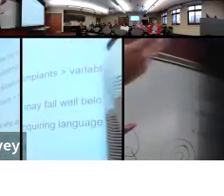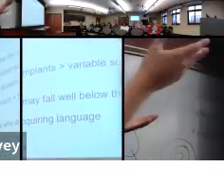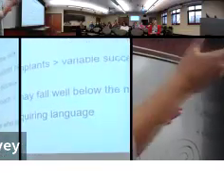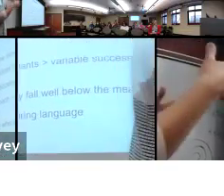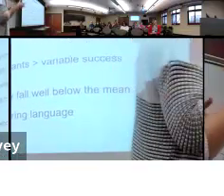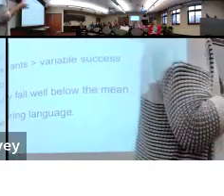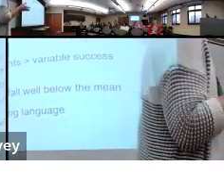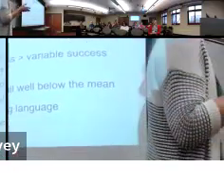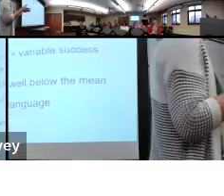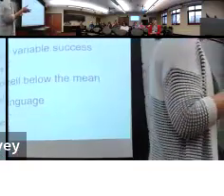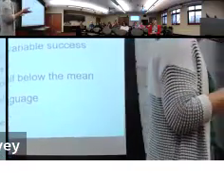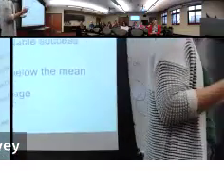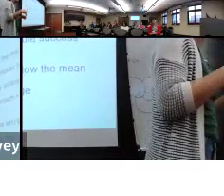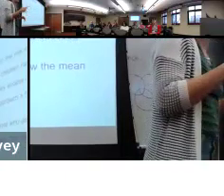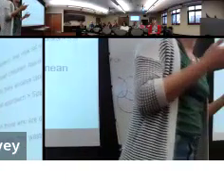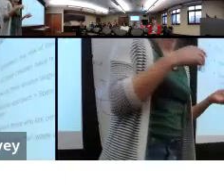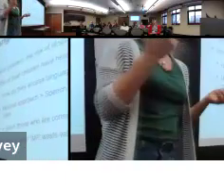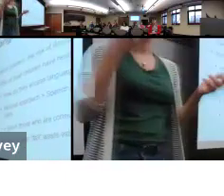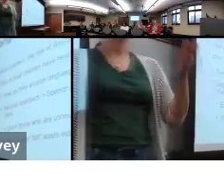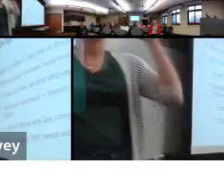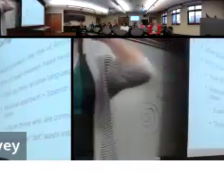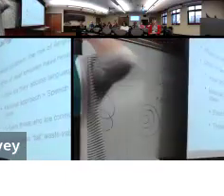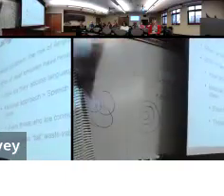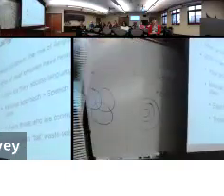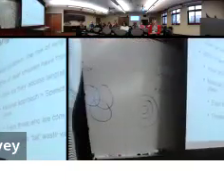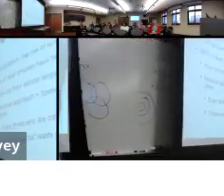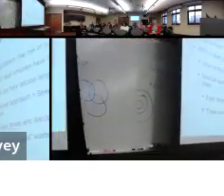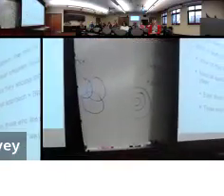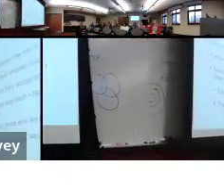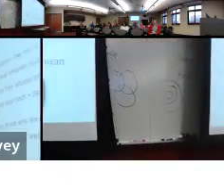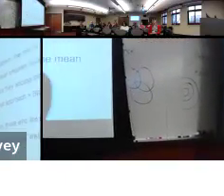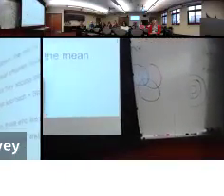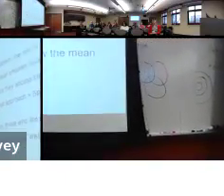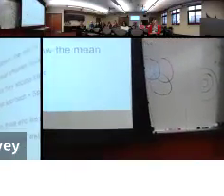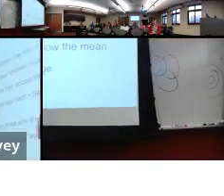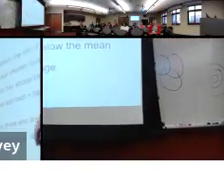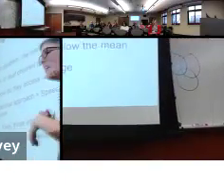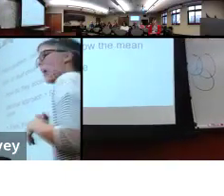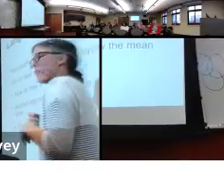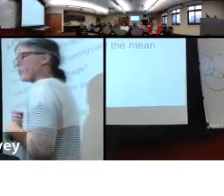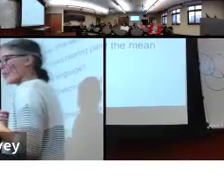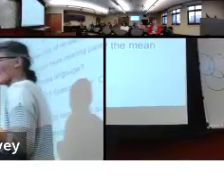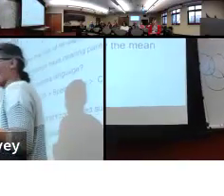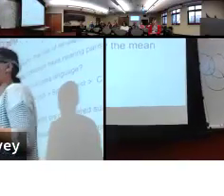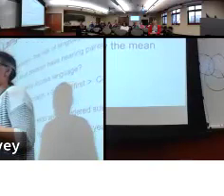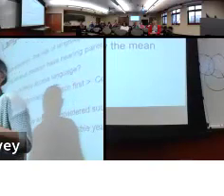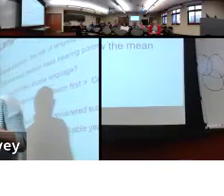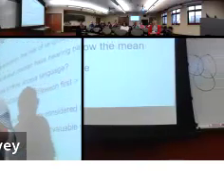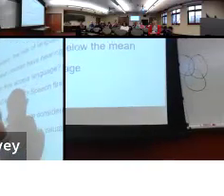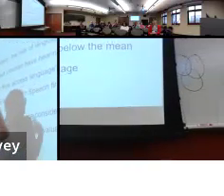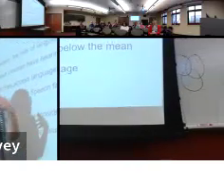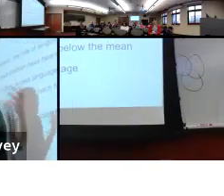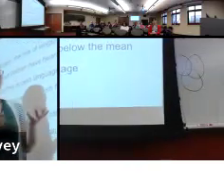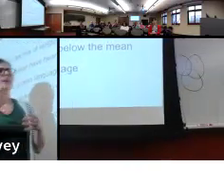invention called cochlear implants, which is an implant that you can have implanted with surgery.